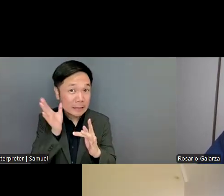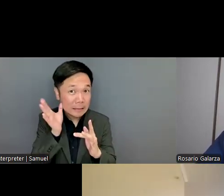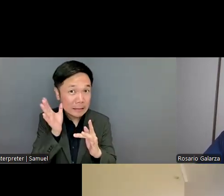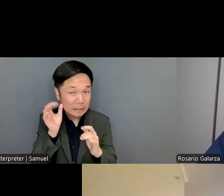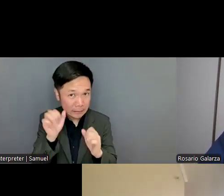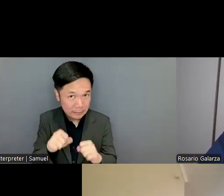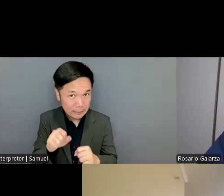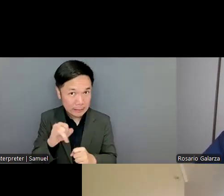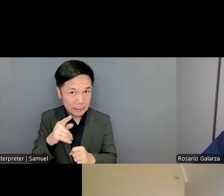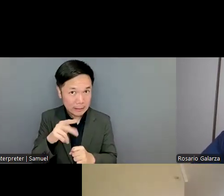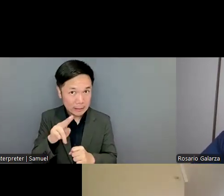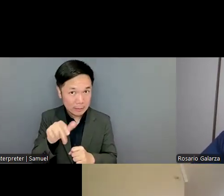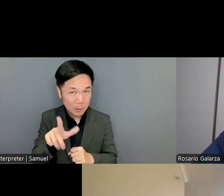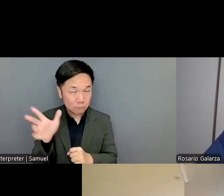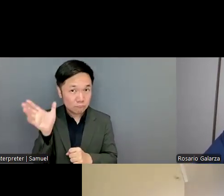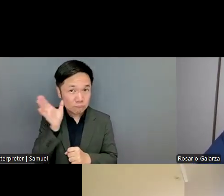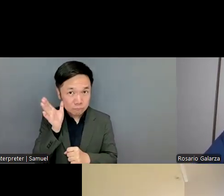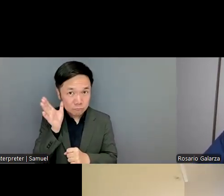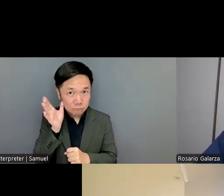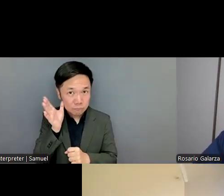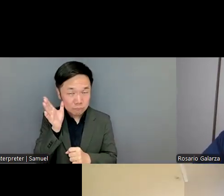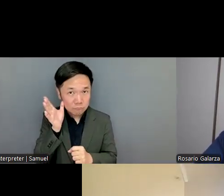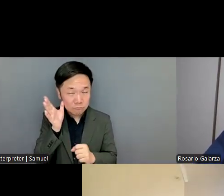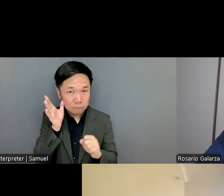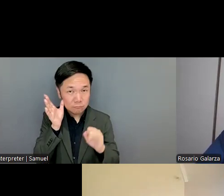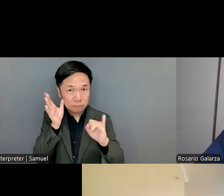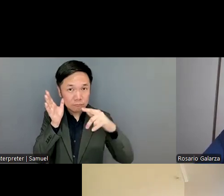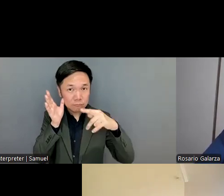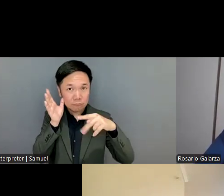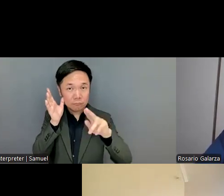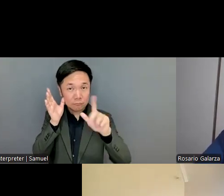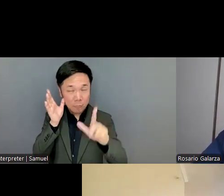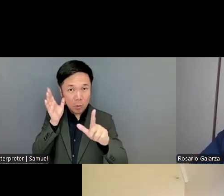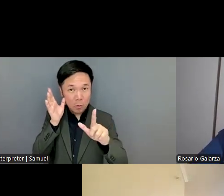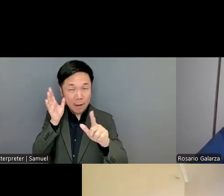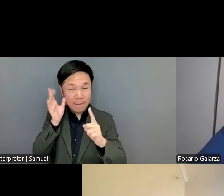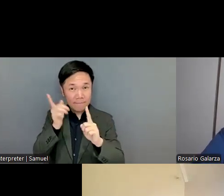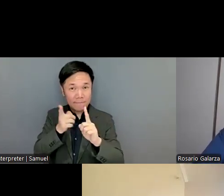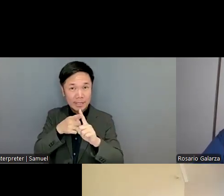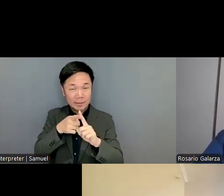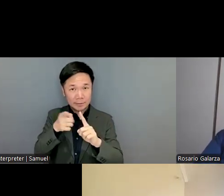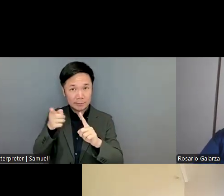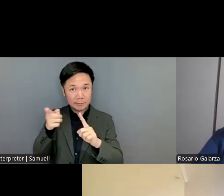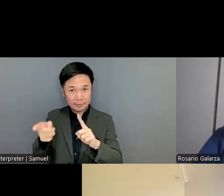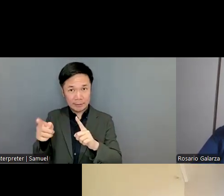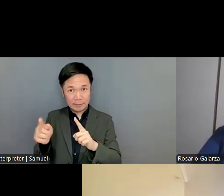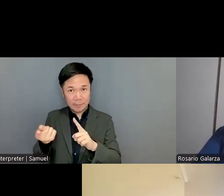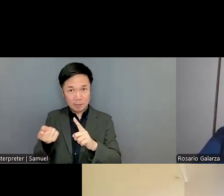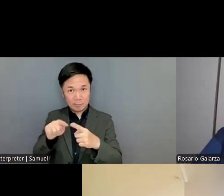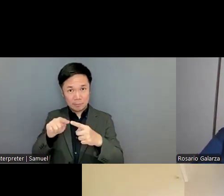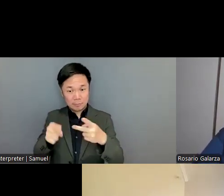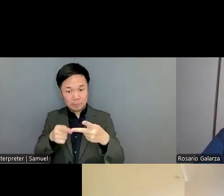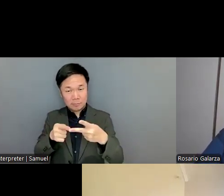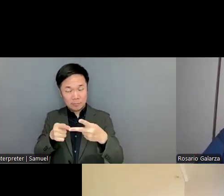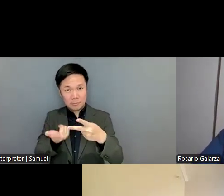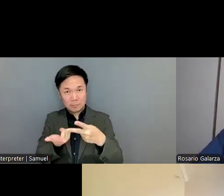Ipul, can you listen to us? Because I'm going to introduce you. I was introducing Pratima first, but because you